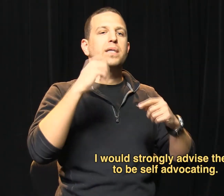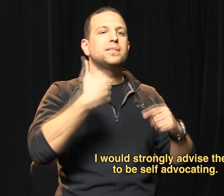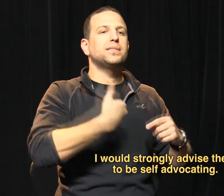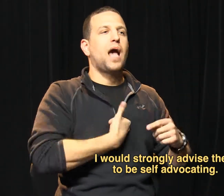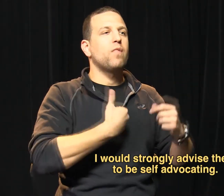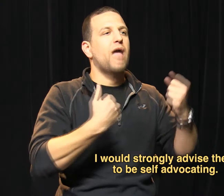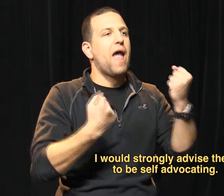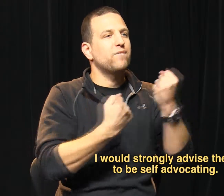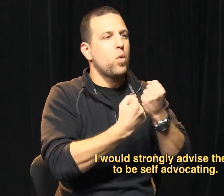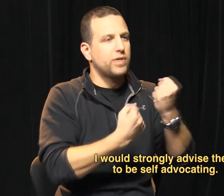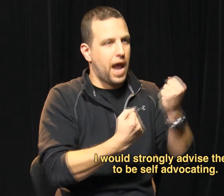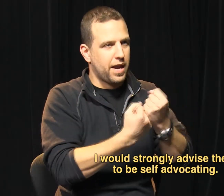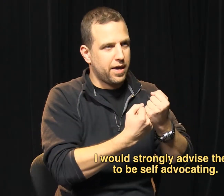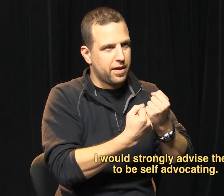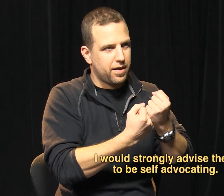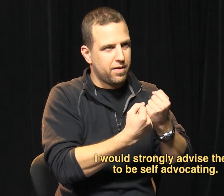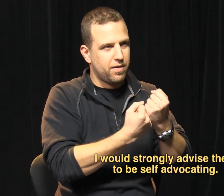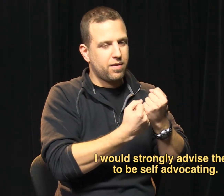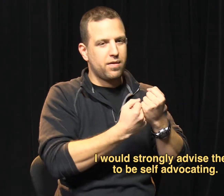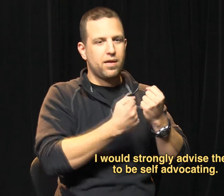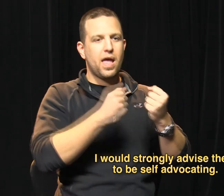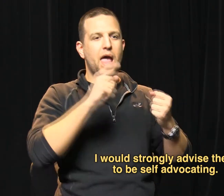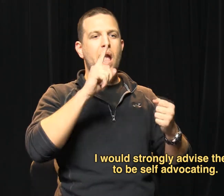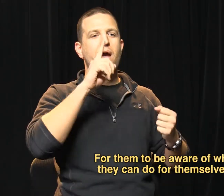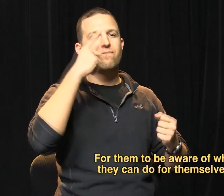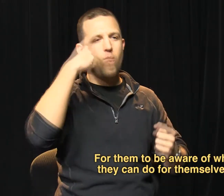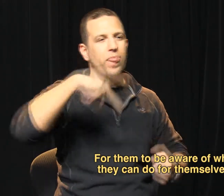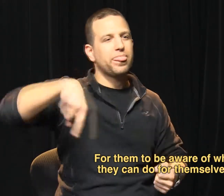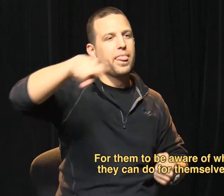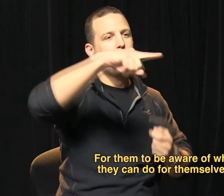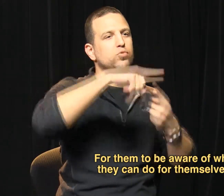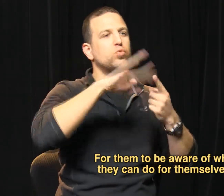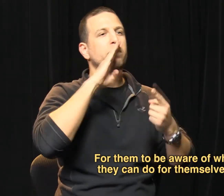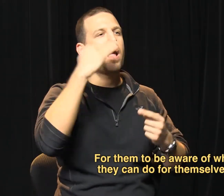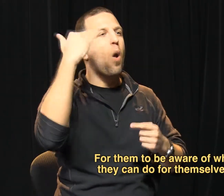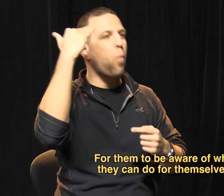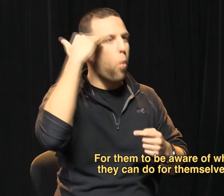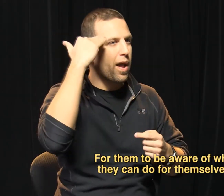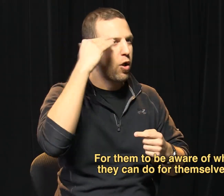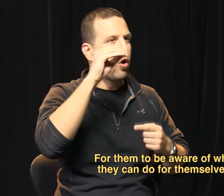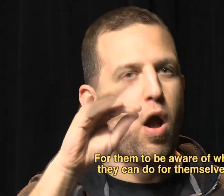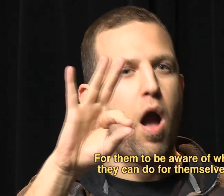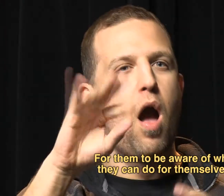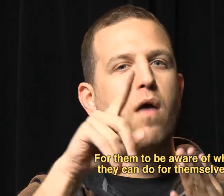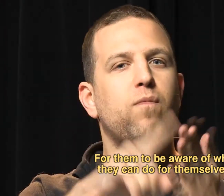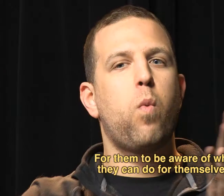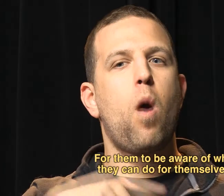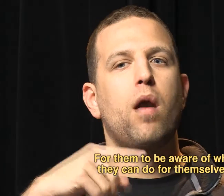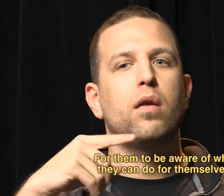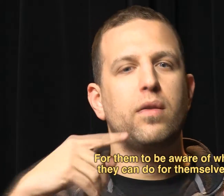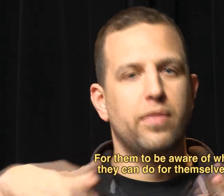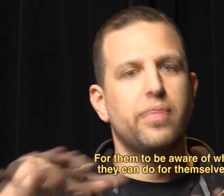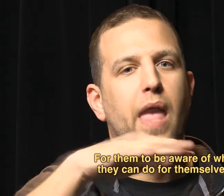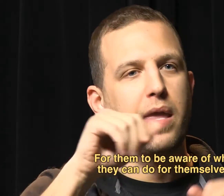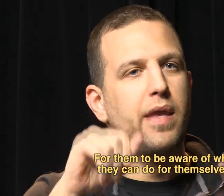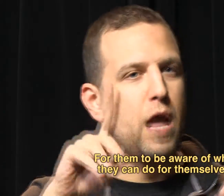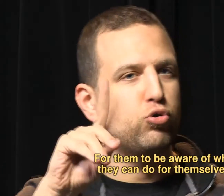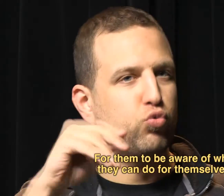would strongly advise them to be self-advocating, for them to be aware of what they can do for themselves, and to be aware